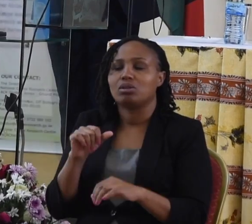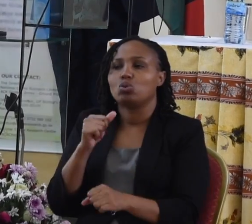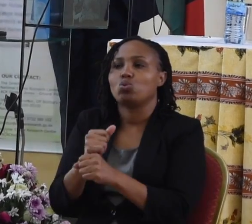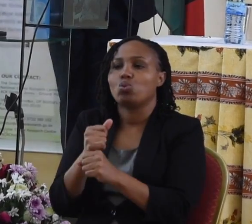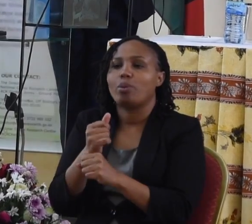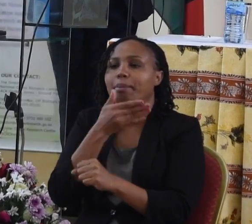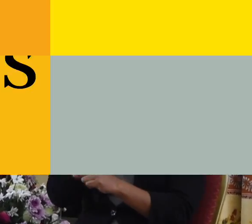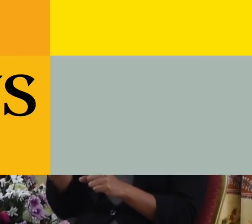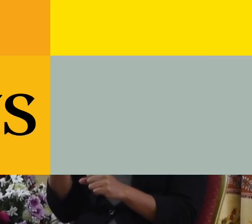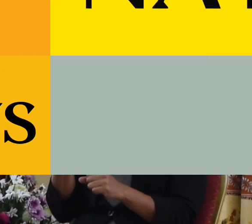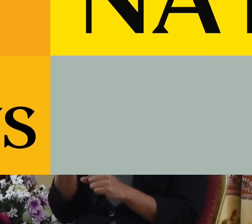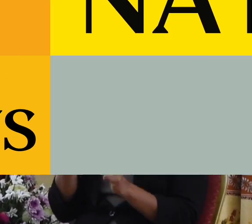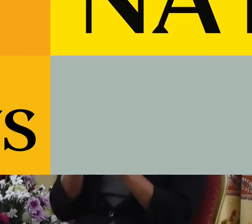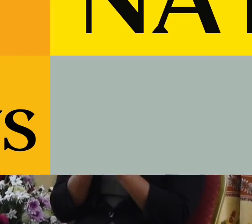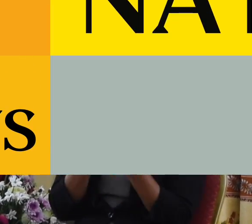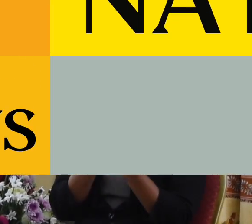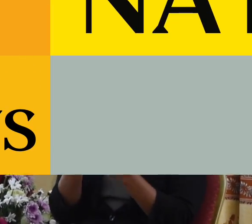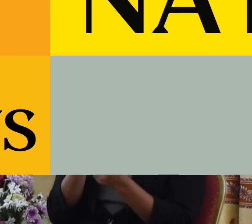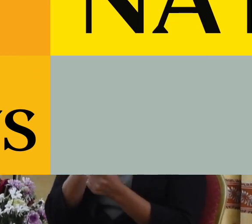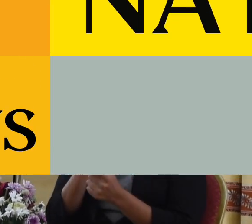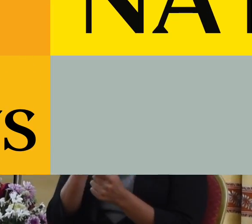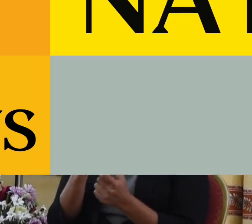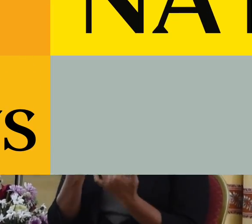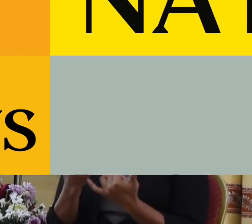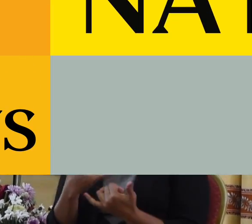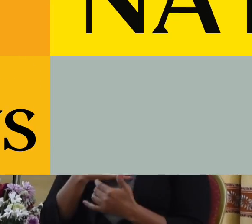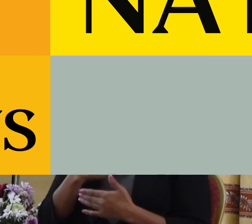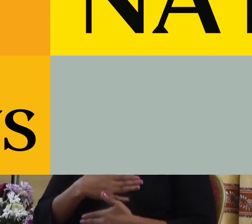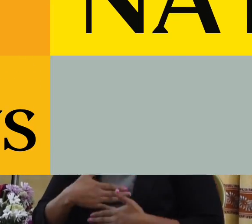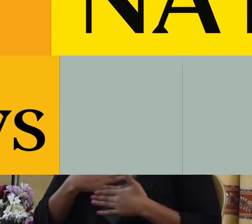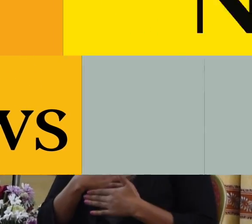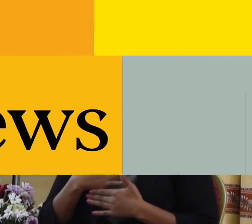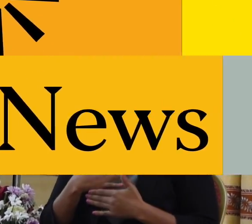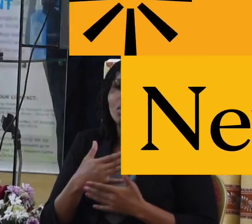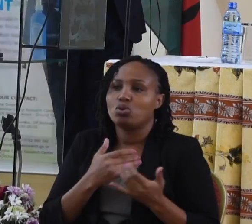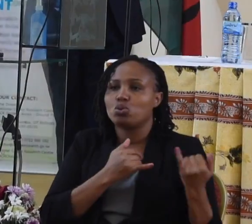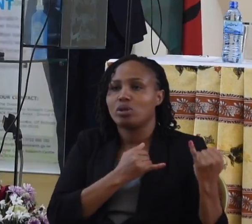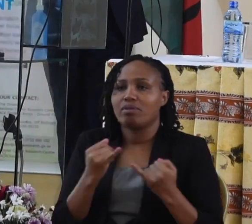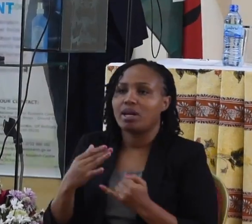And in those few months, it's now my distinct pleasure to invite our CSO.